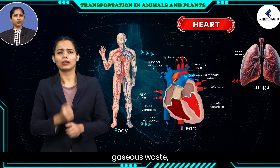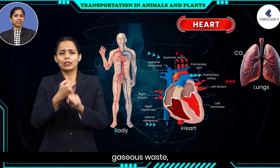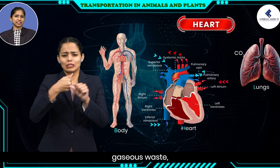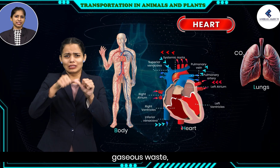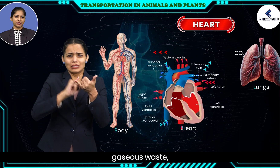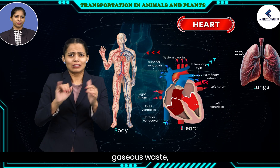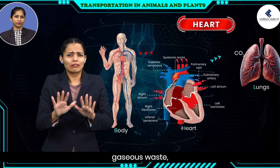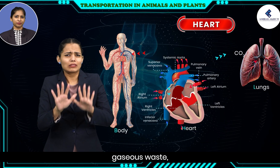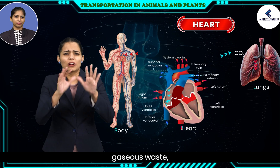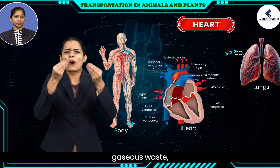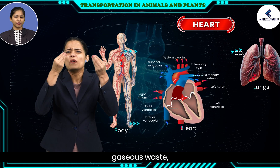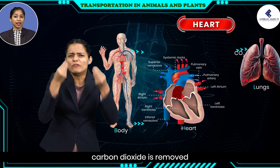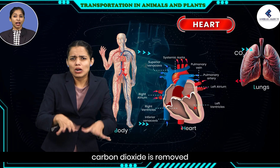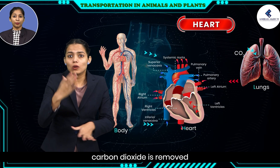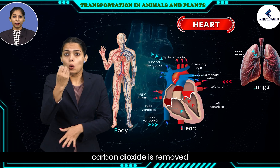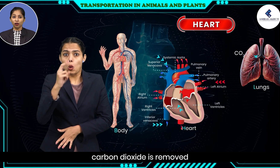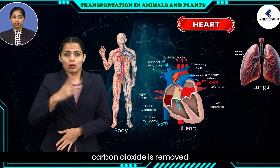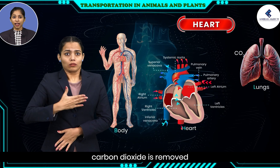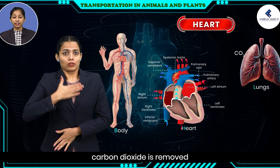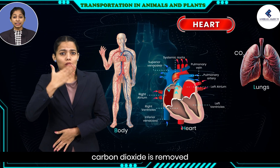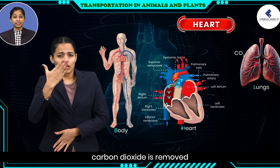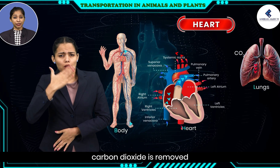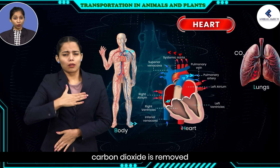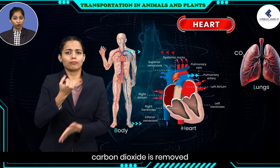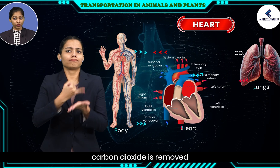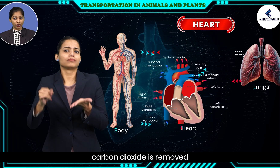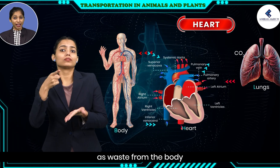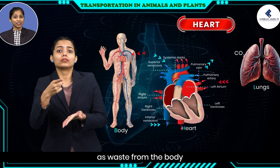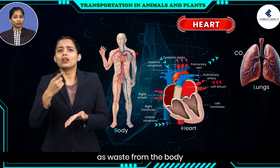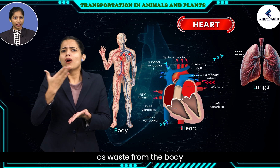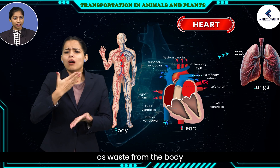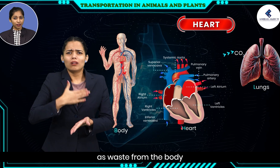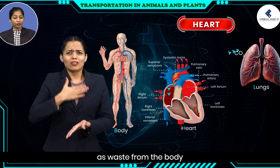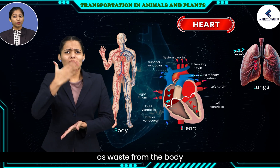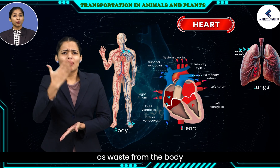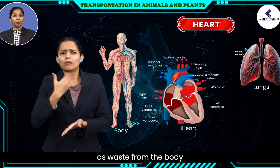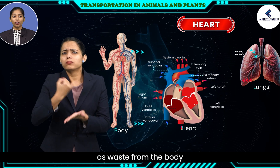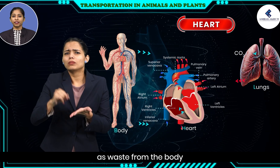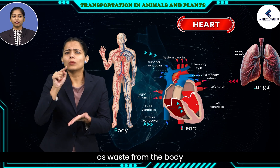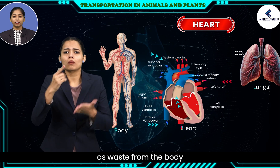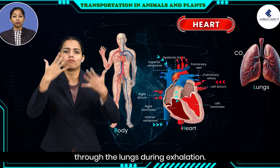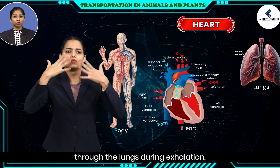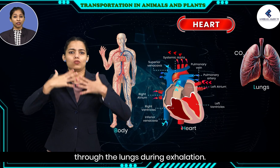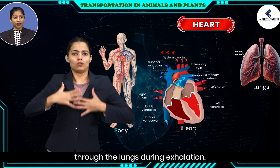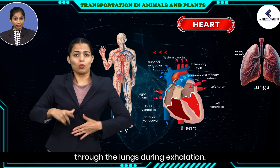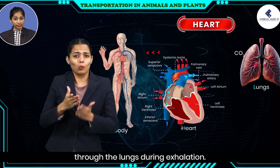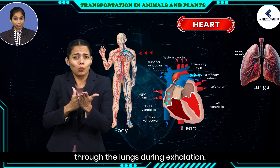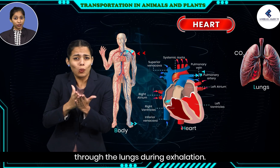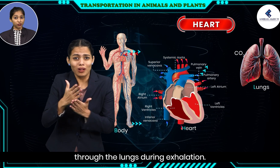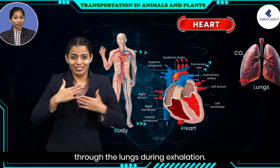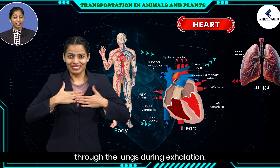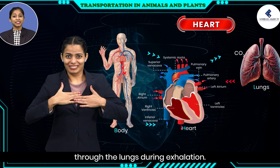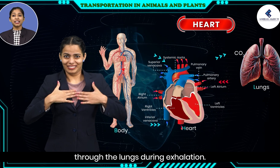gaseous waste. Carbon dioxide is removed as waste from the body through the